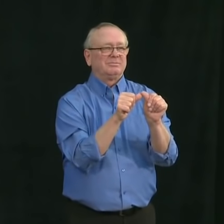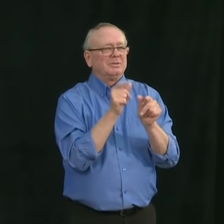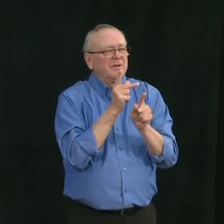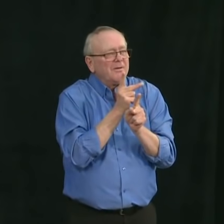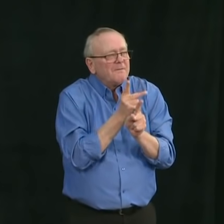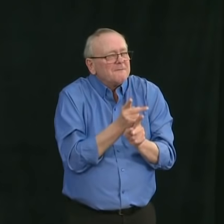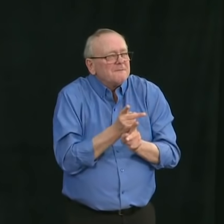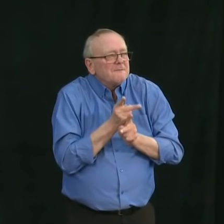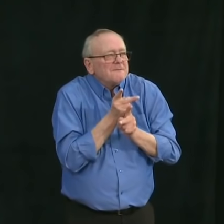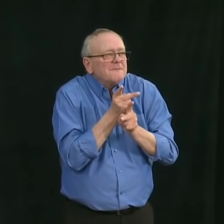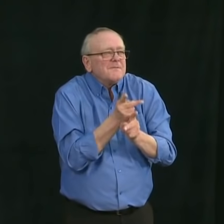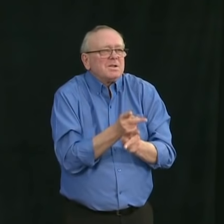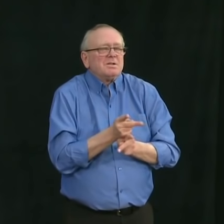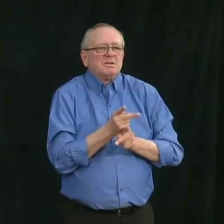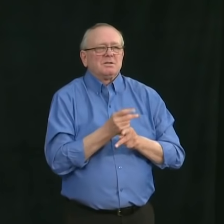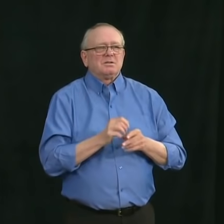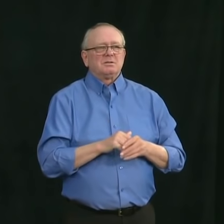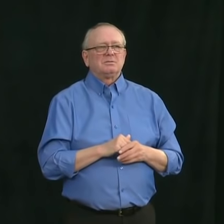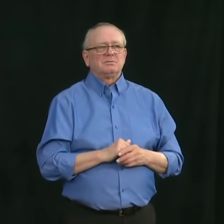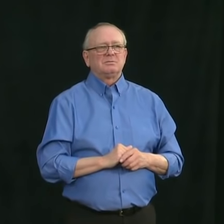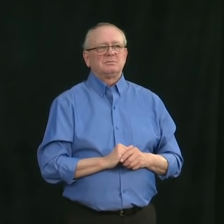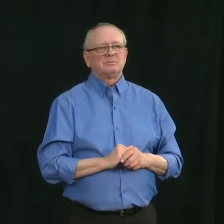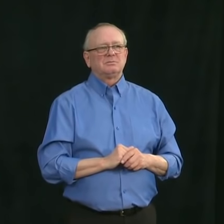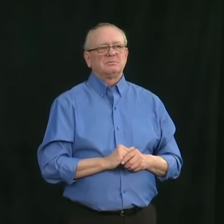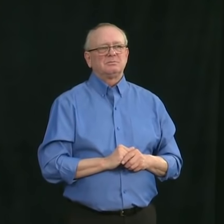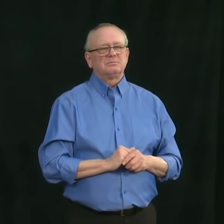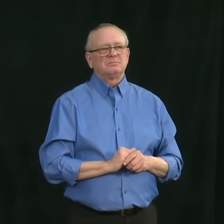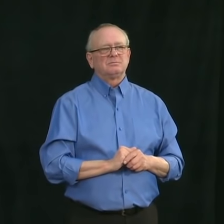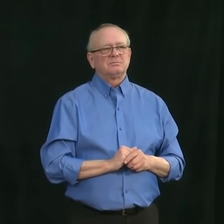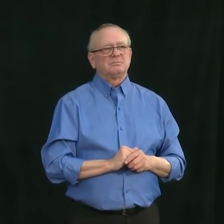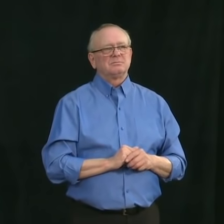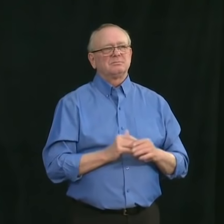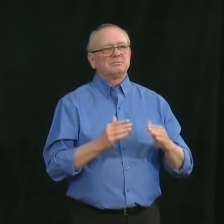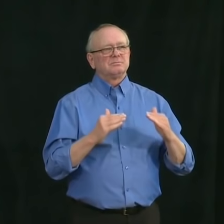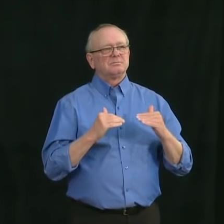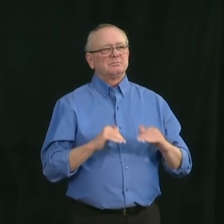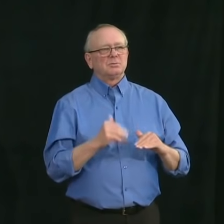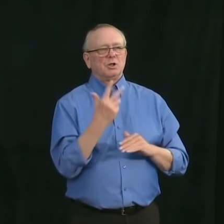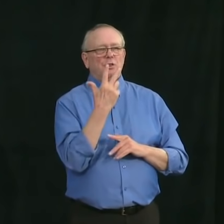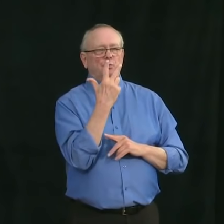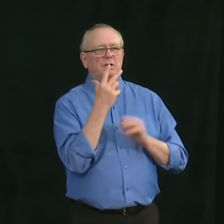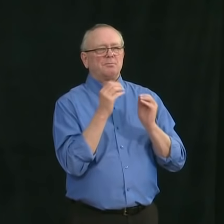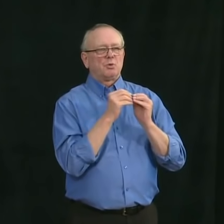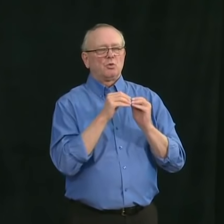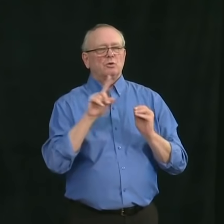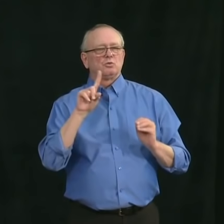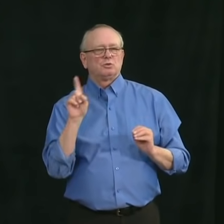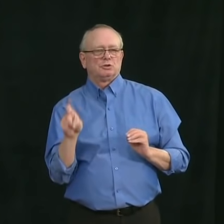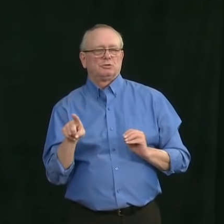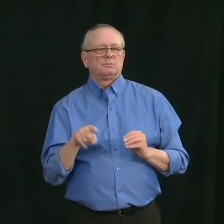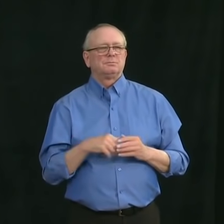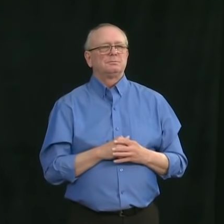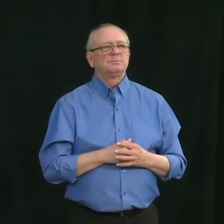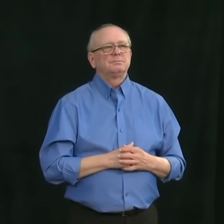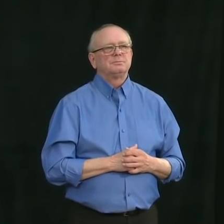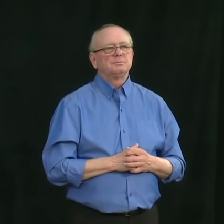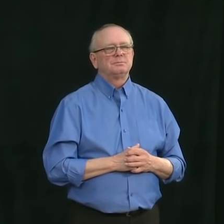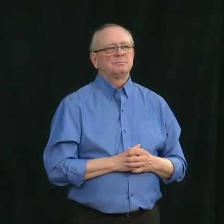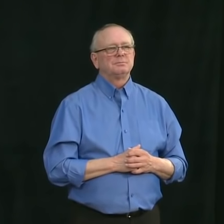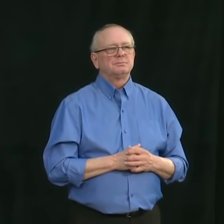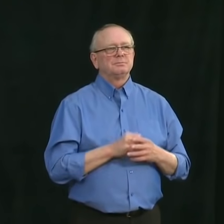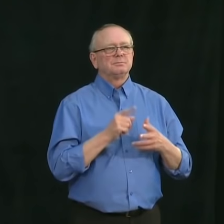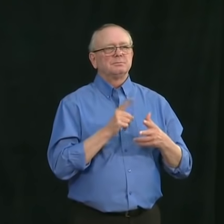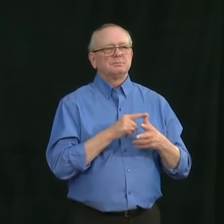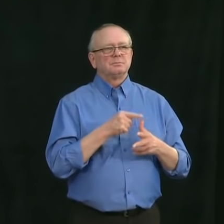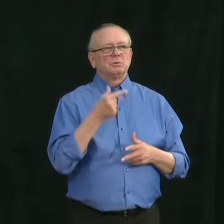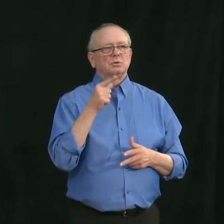easing restrictions. All right, we have time for 3 more questions. Operator, could you put through the next one, please? Next is Michael King with Global